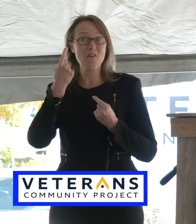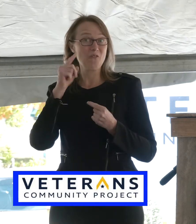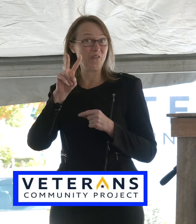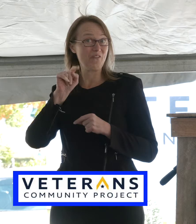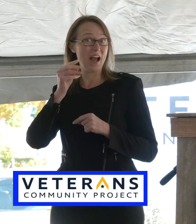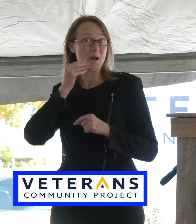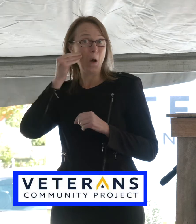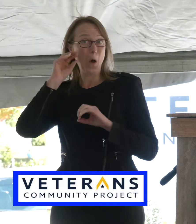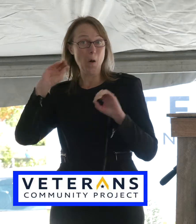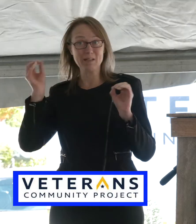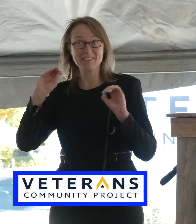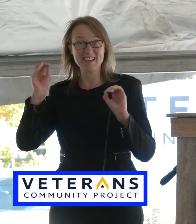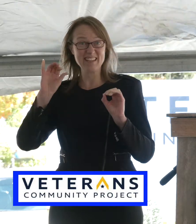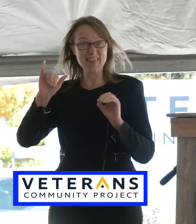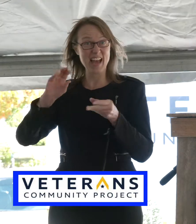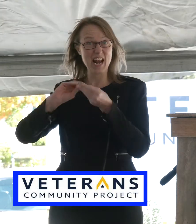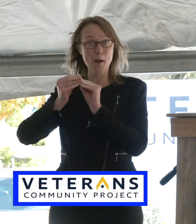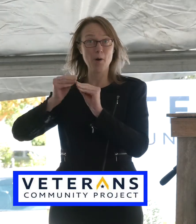Missouri?